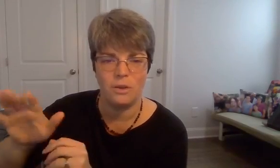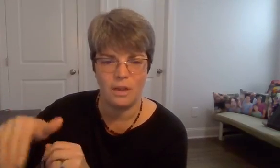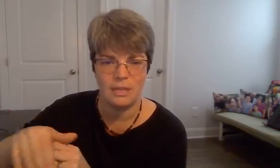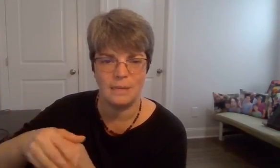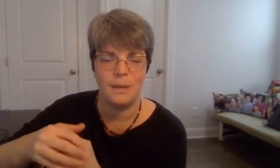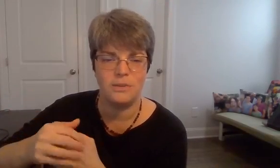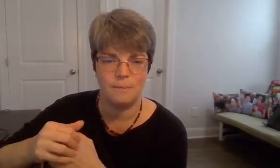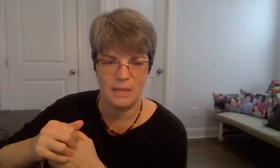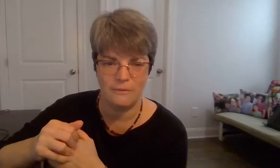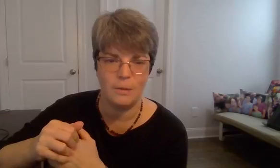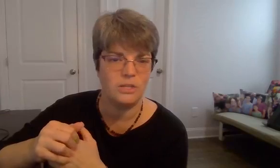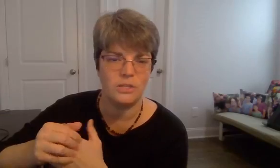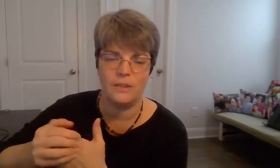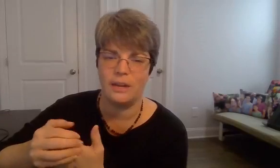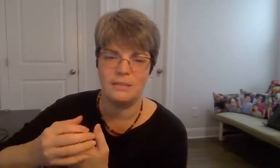to the contact page that my information's on there. It's